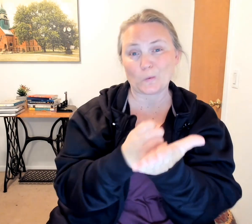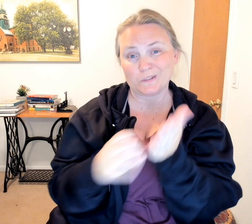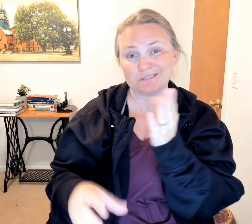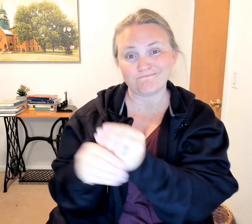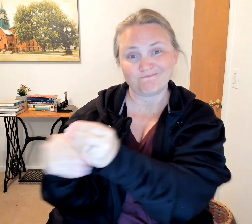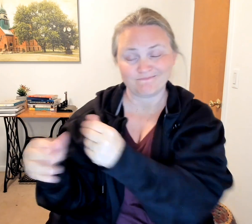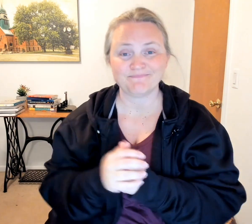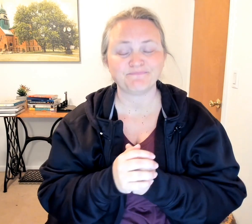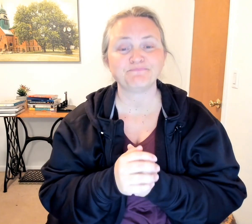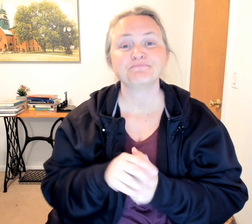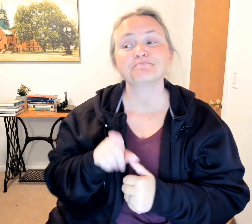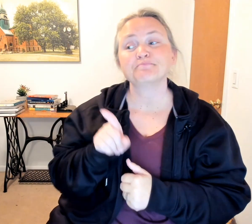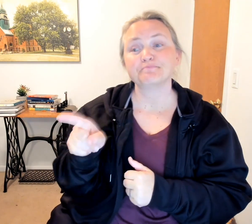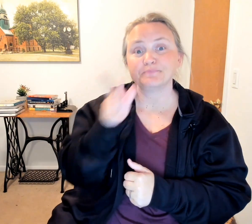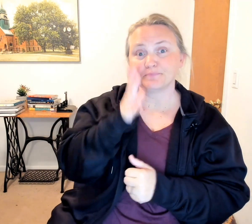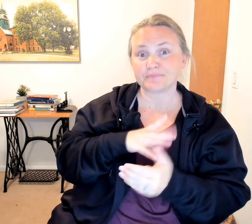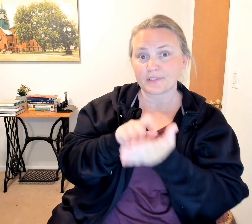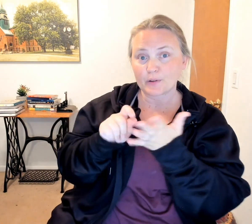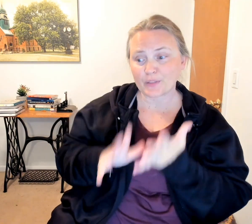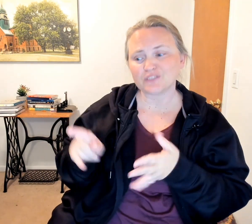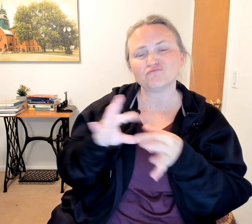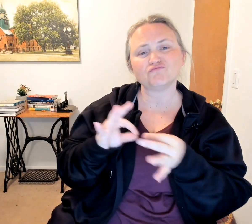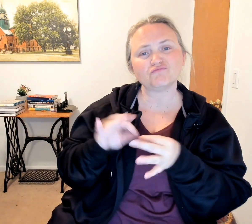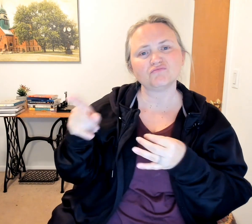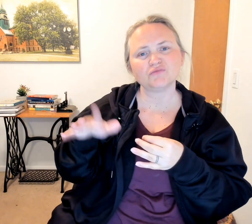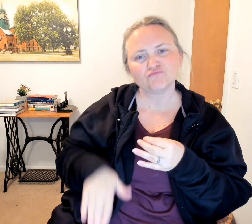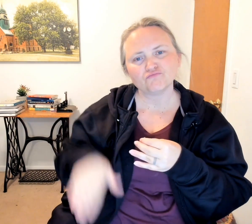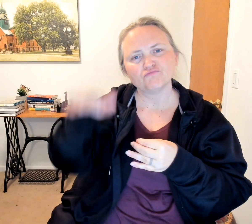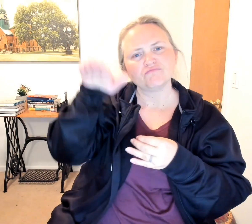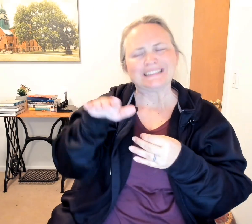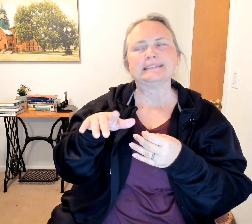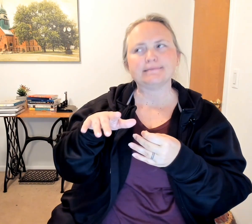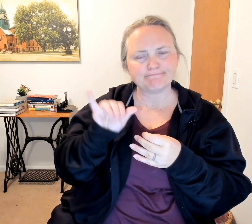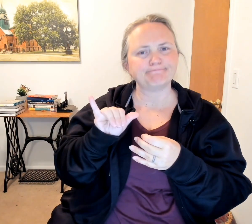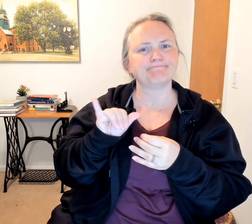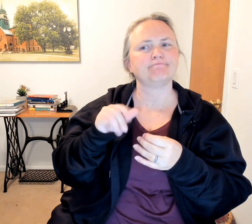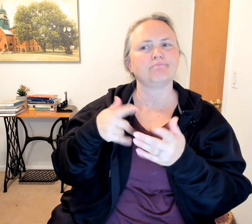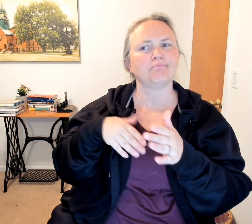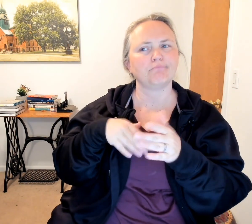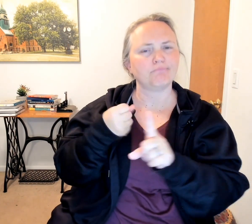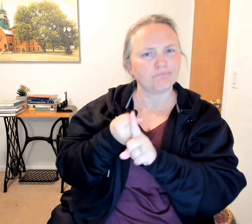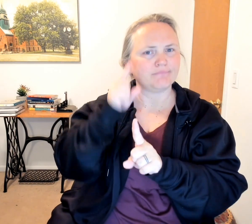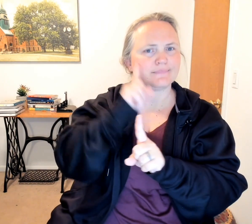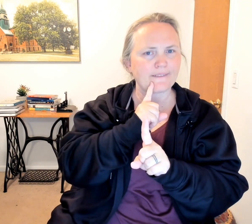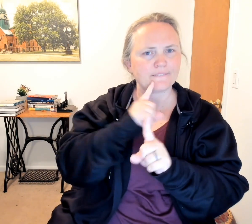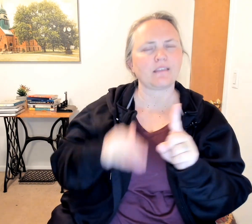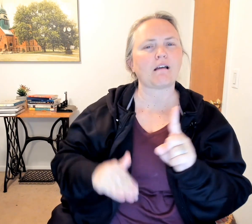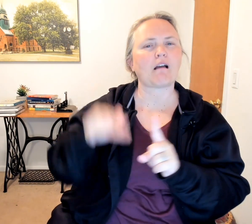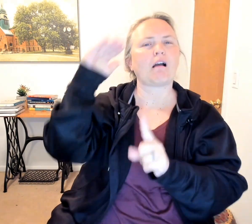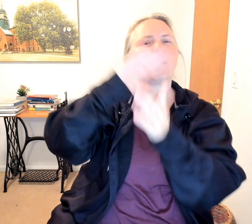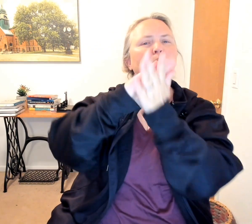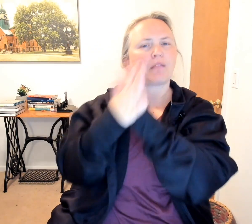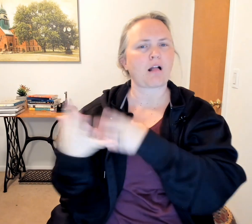in one of your courses. Rachel discusses her experiences as a deaf person who grew in her identity as a deaf person,